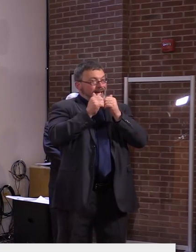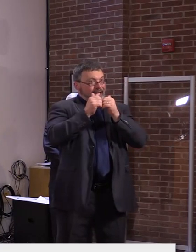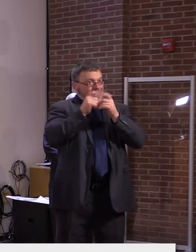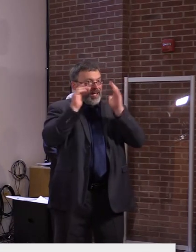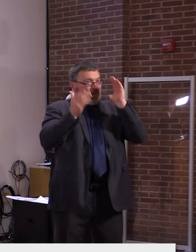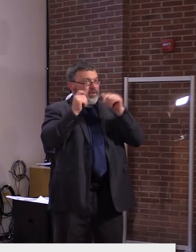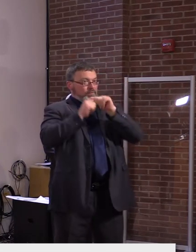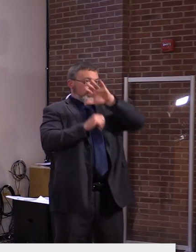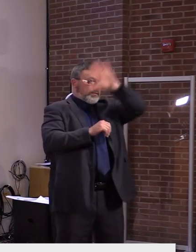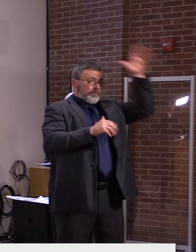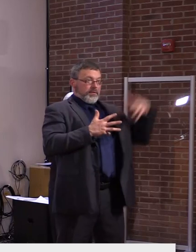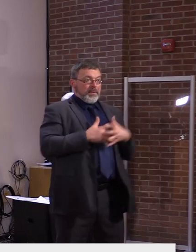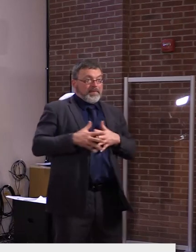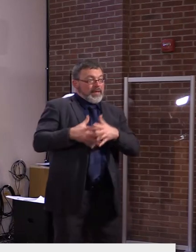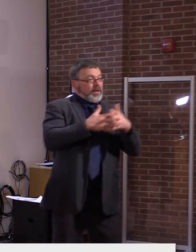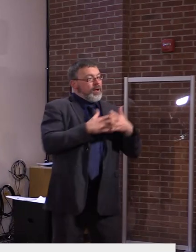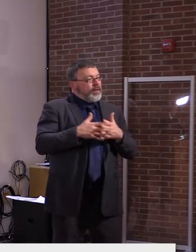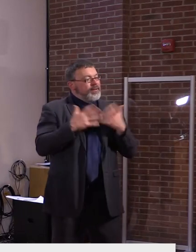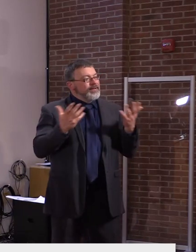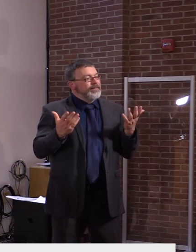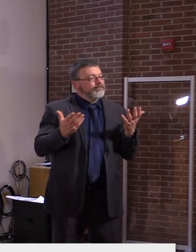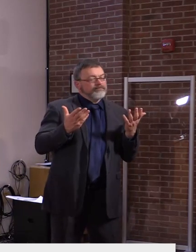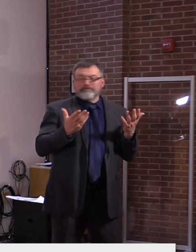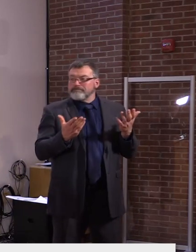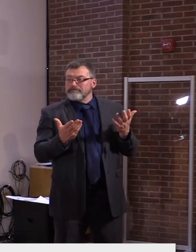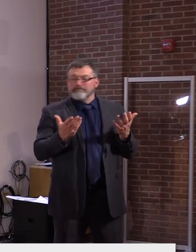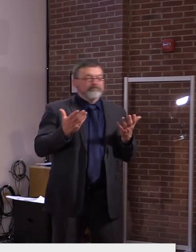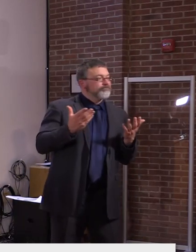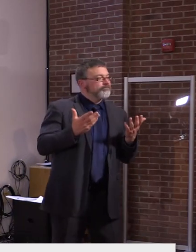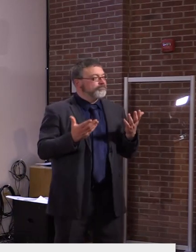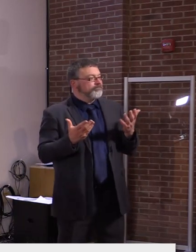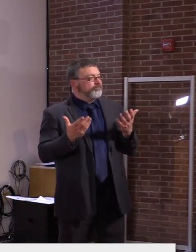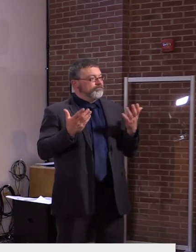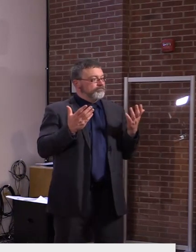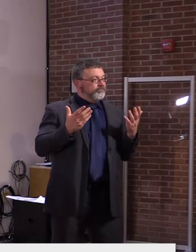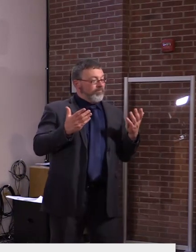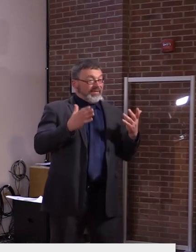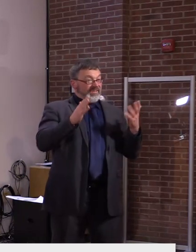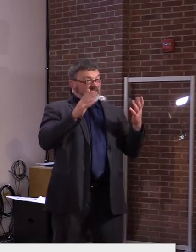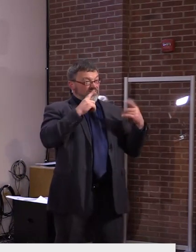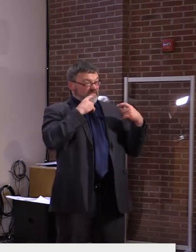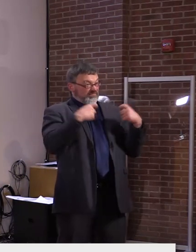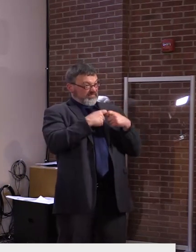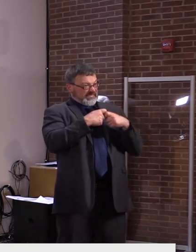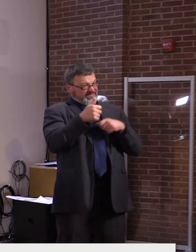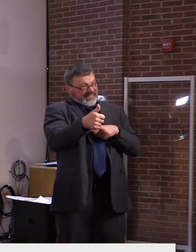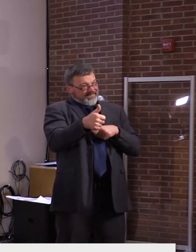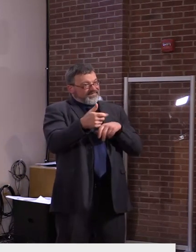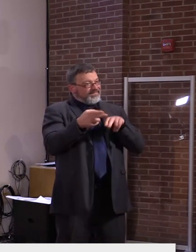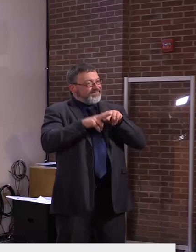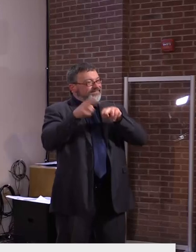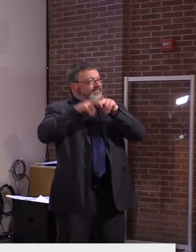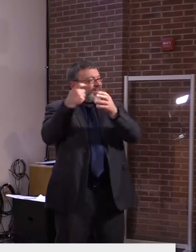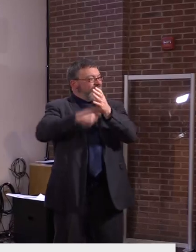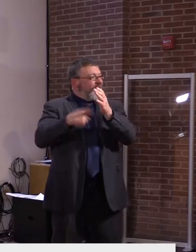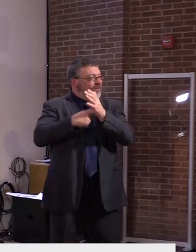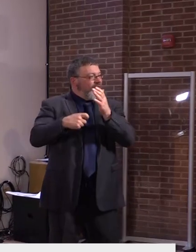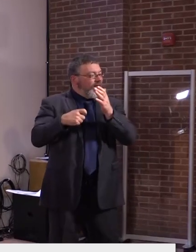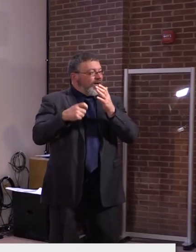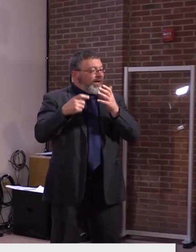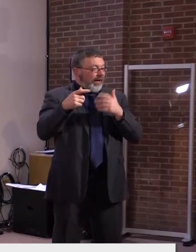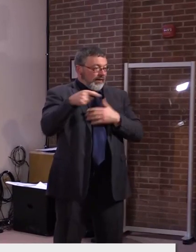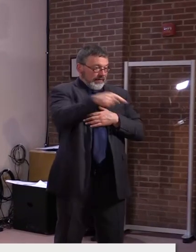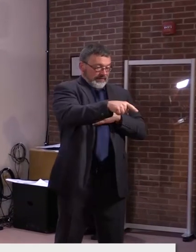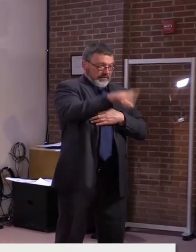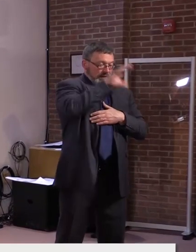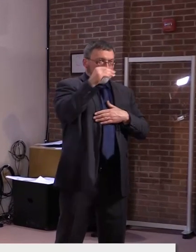York, and the electricity prices, they have to make decisions. So